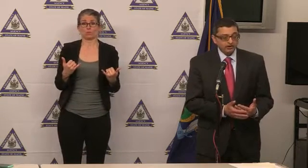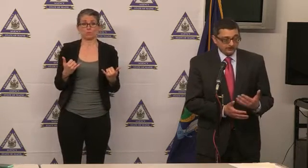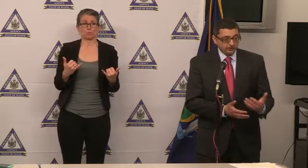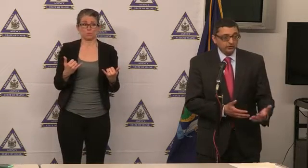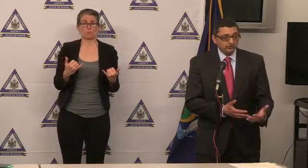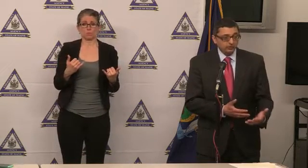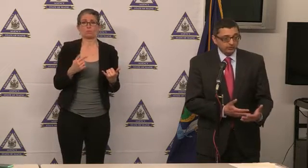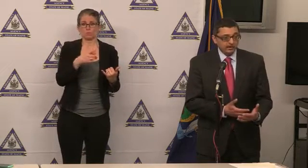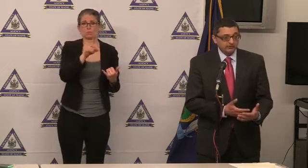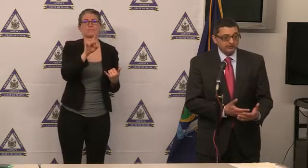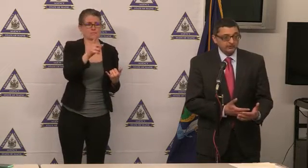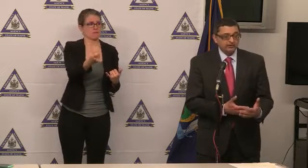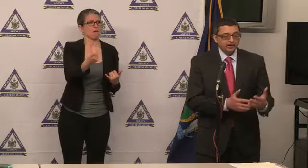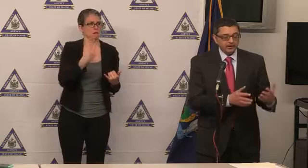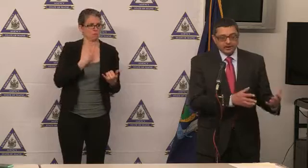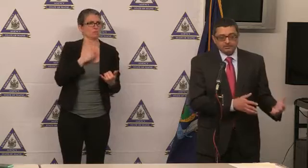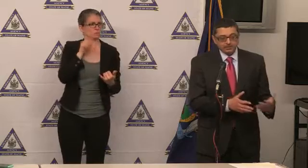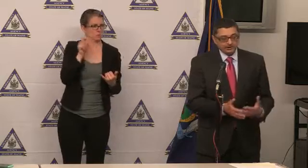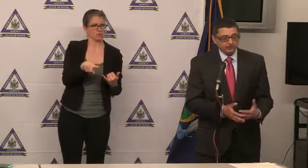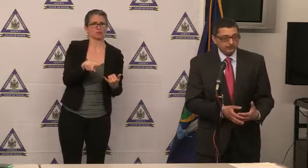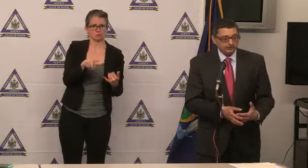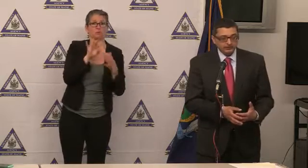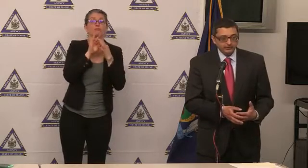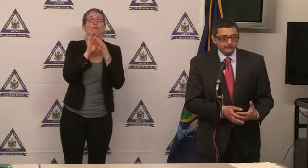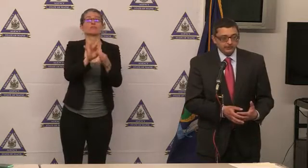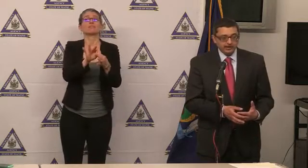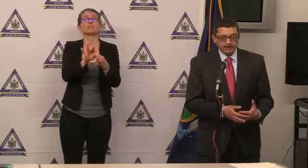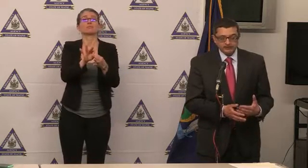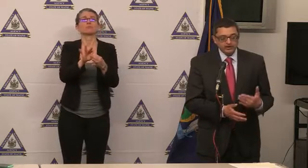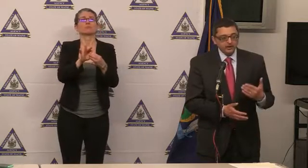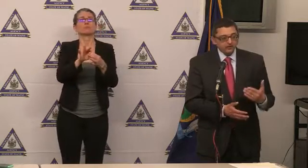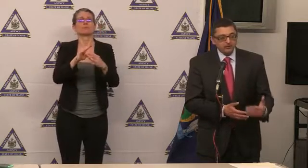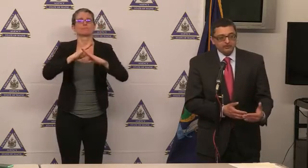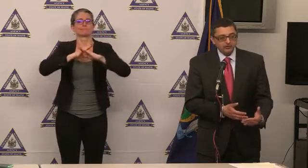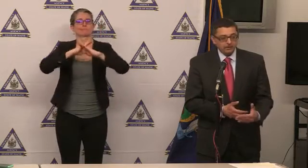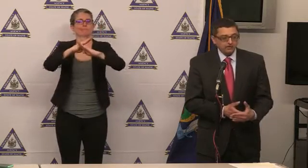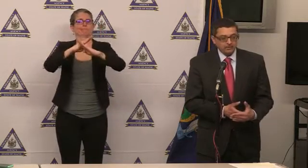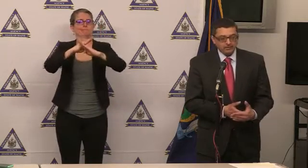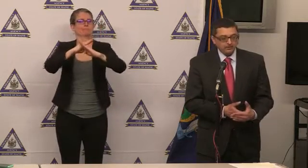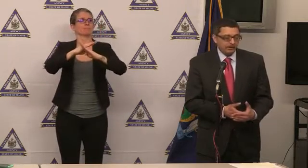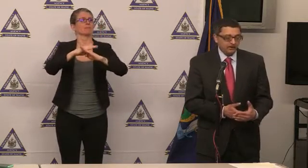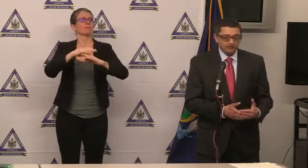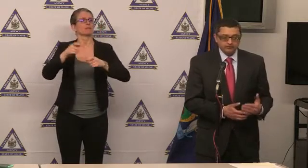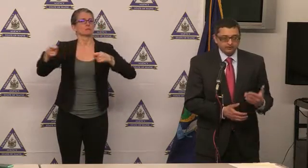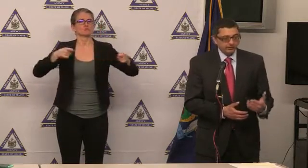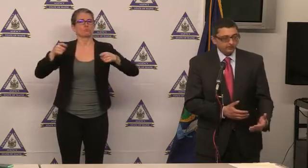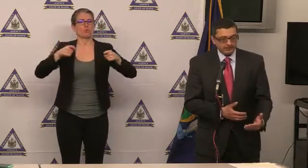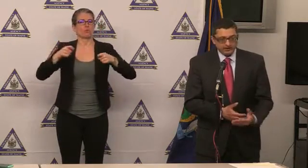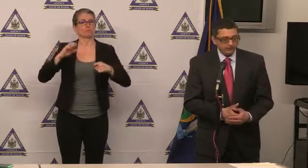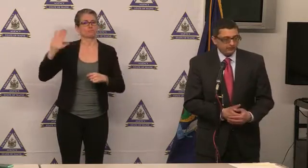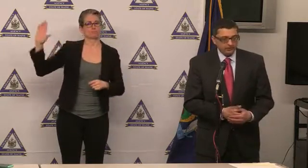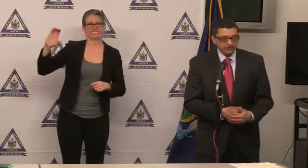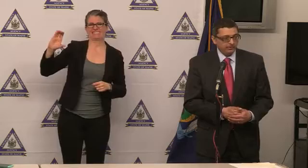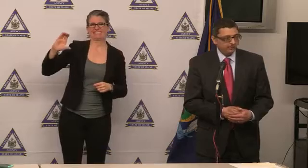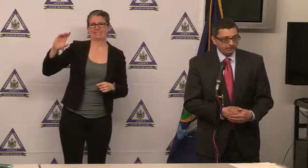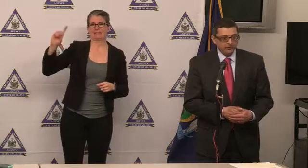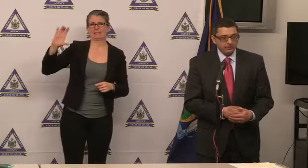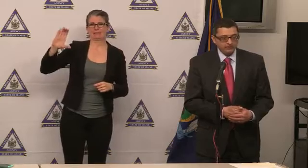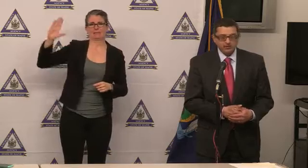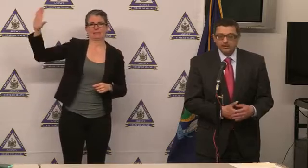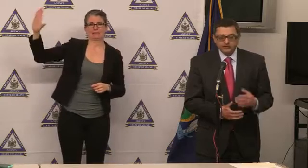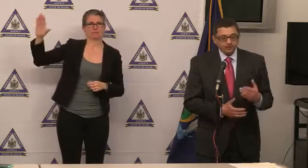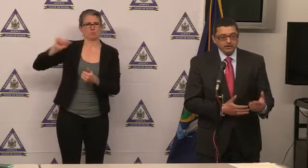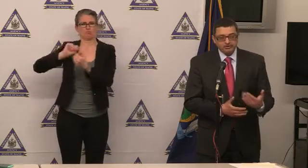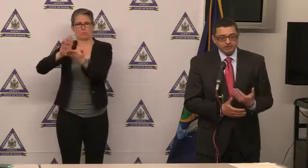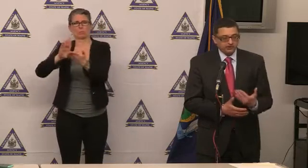regarding infection control practices and application of the CDC guidance. One of our medical epidemiologists was able to get on the phone with them very